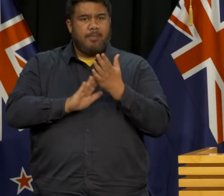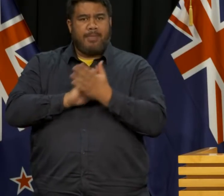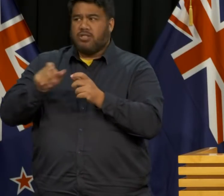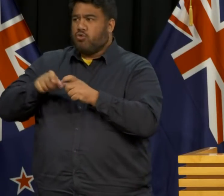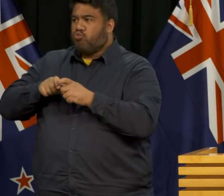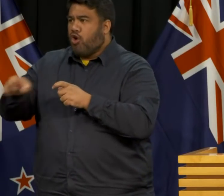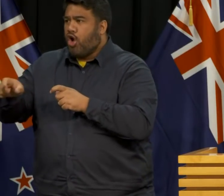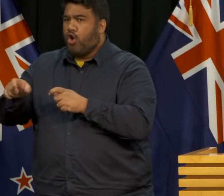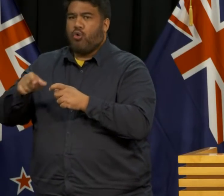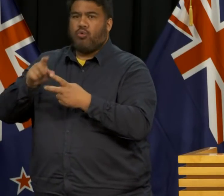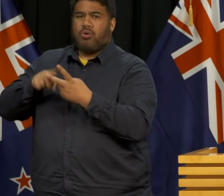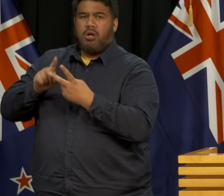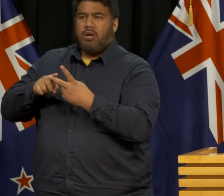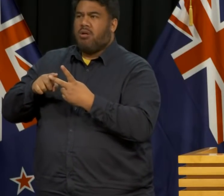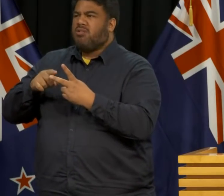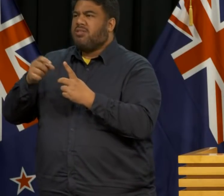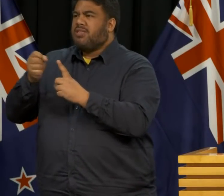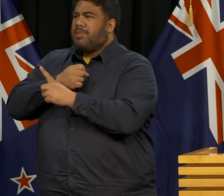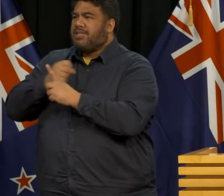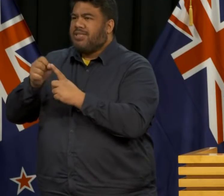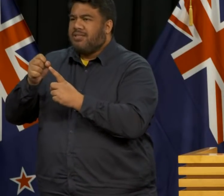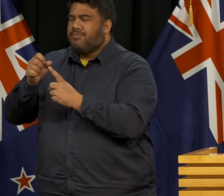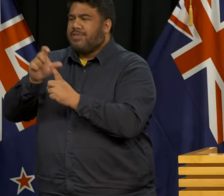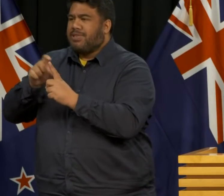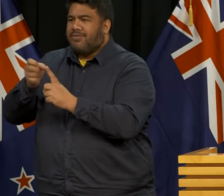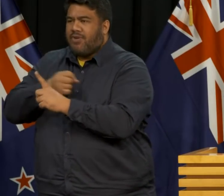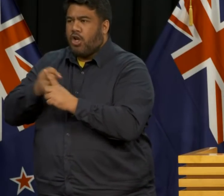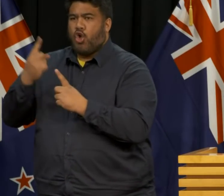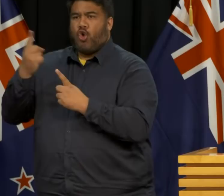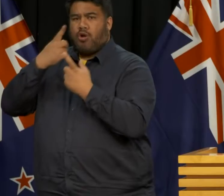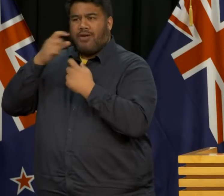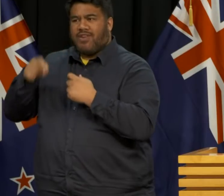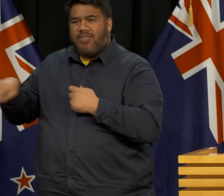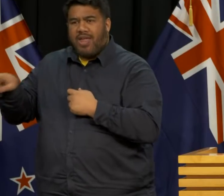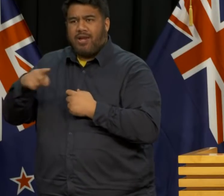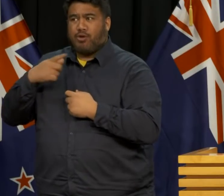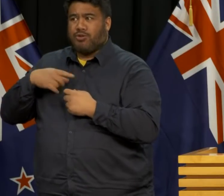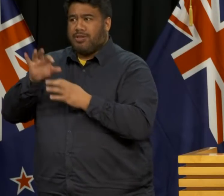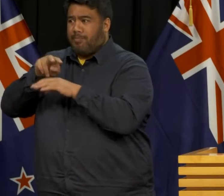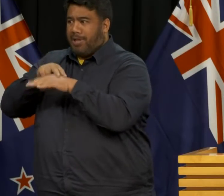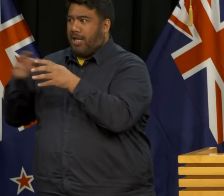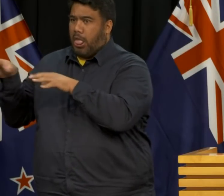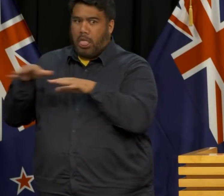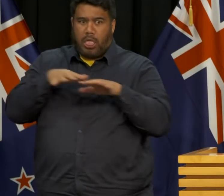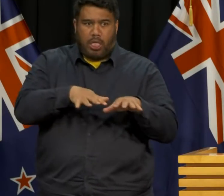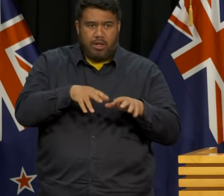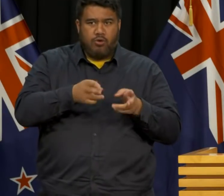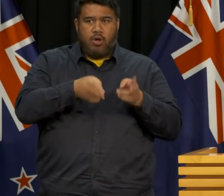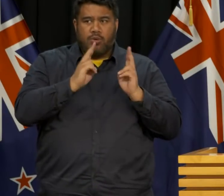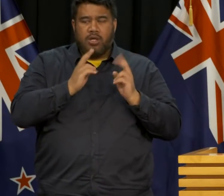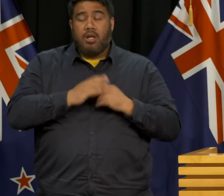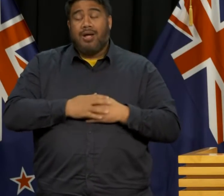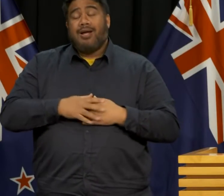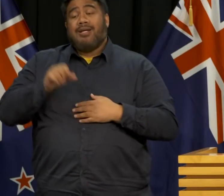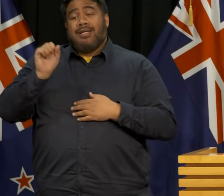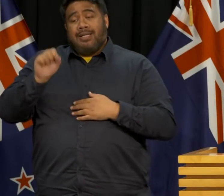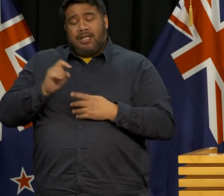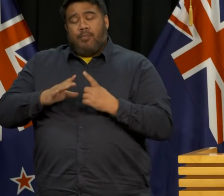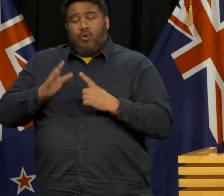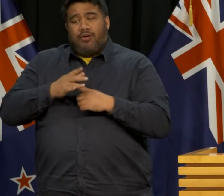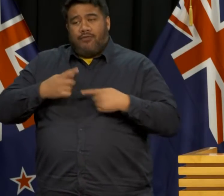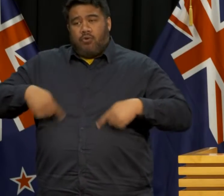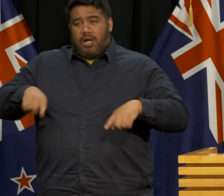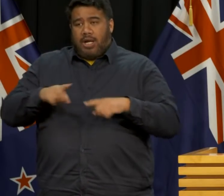violence. What's your response to that? I think keeping New Zealanders safe from COVID-19 is an important priority for all of us, including for the police. The police have